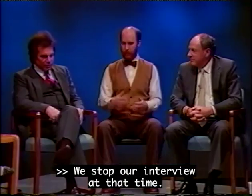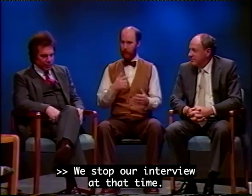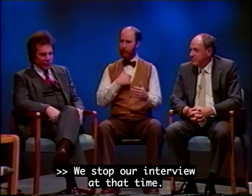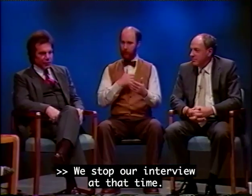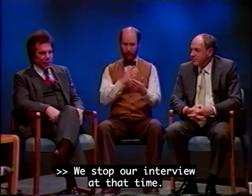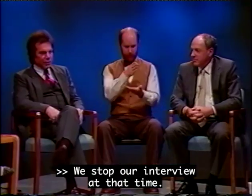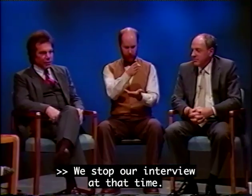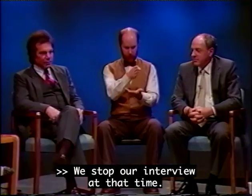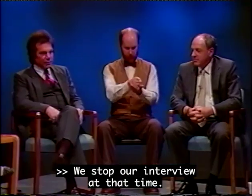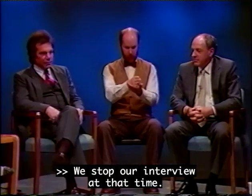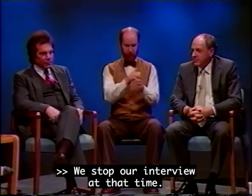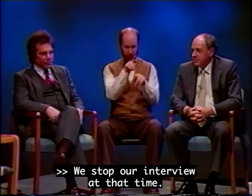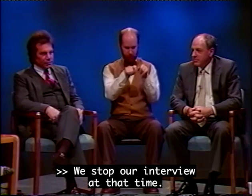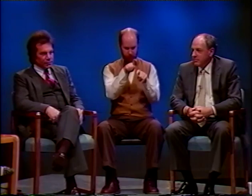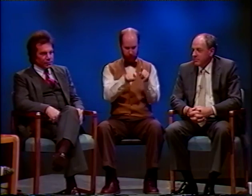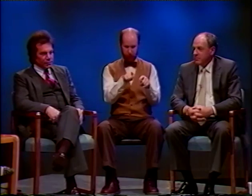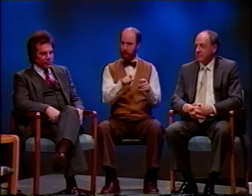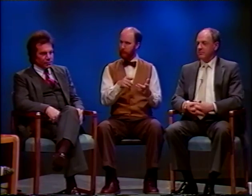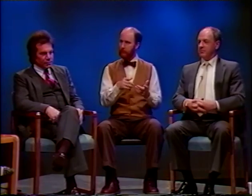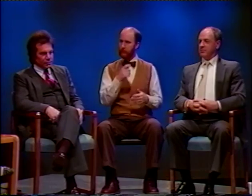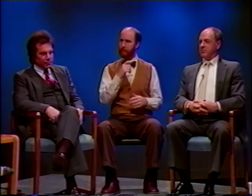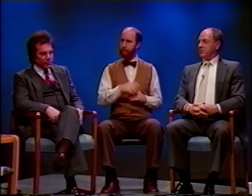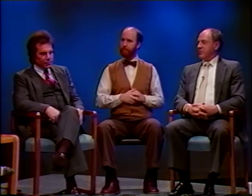our interview at that time.